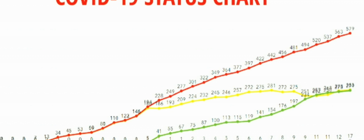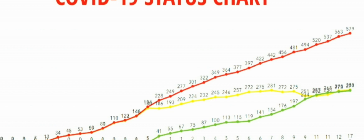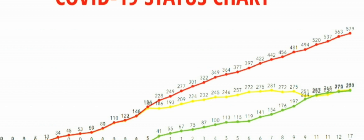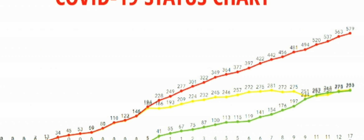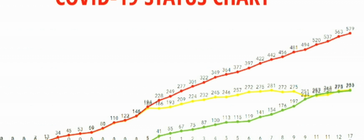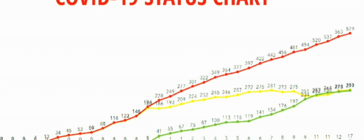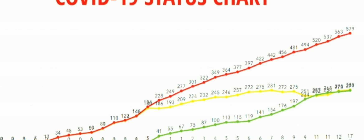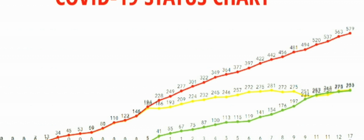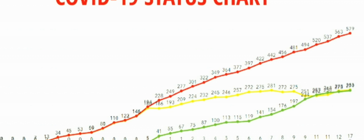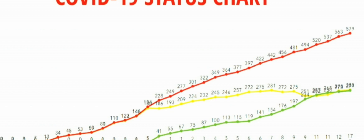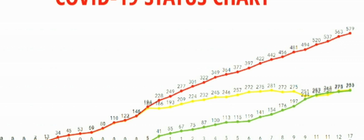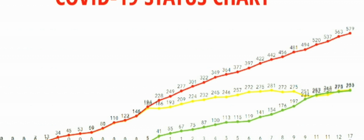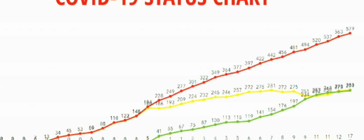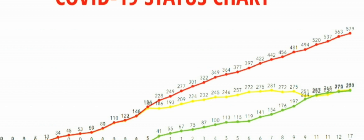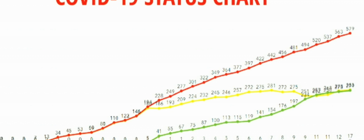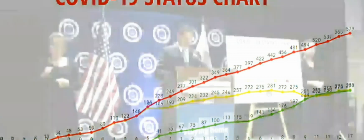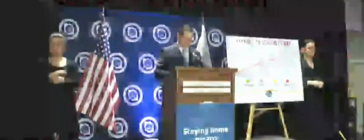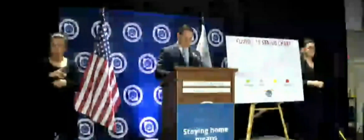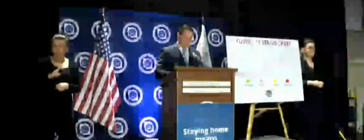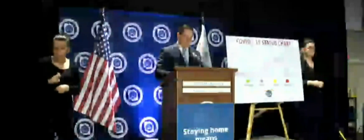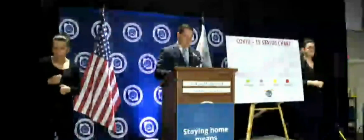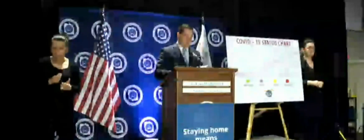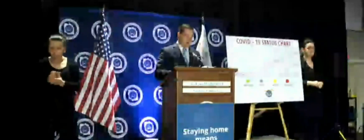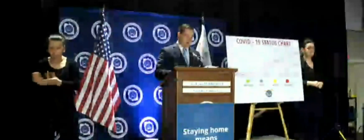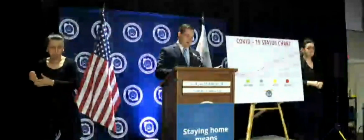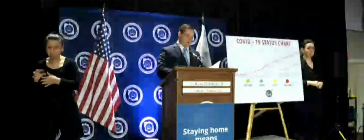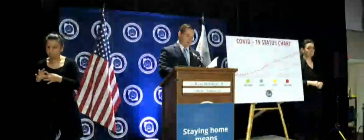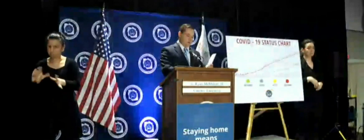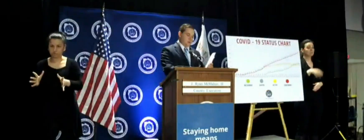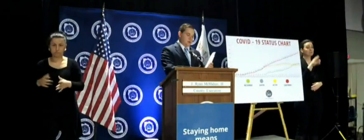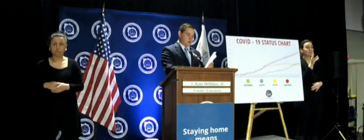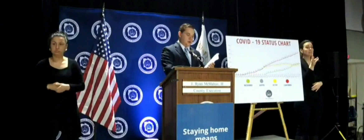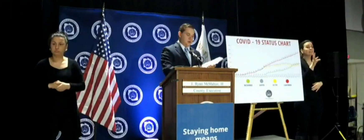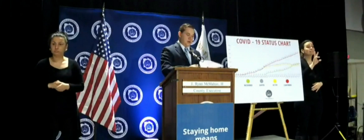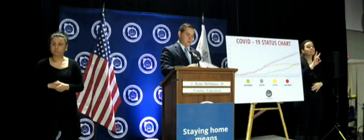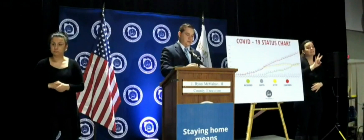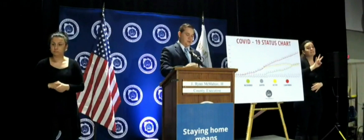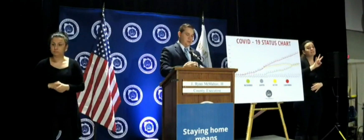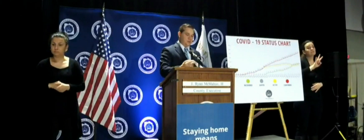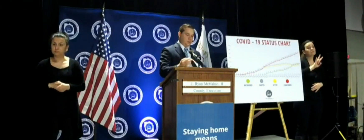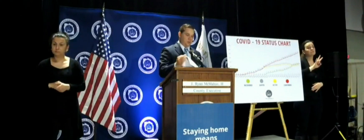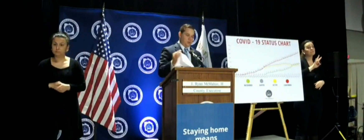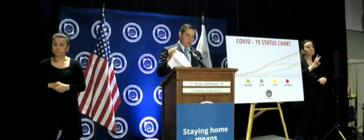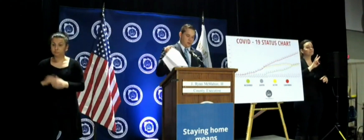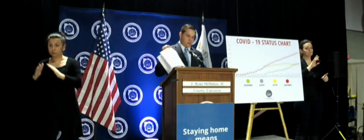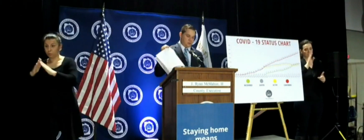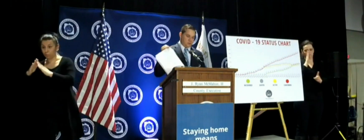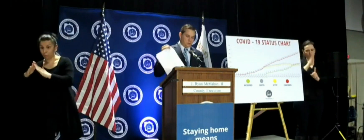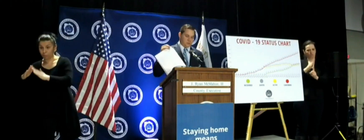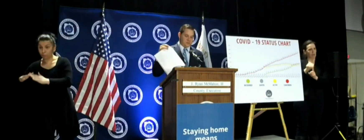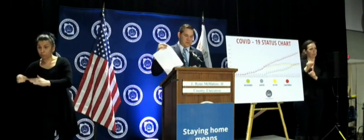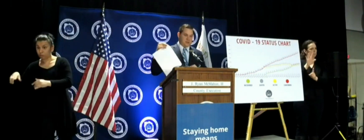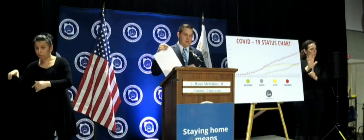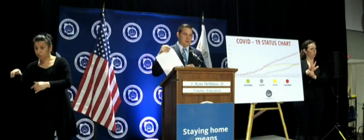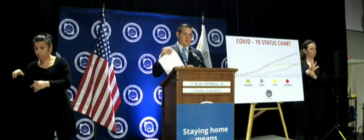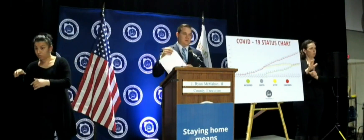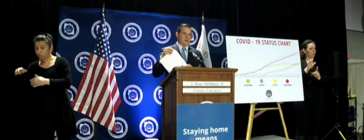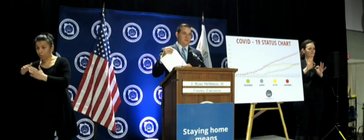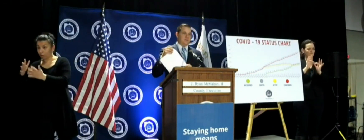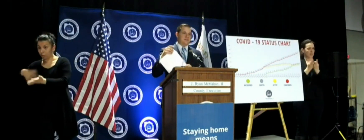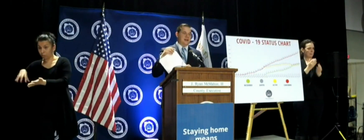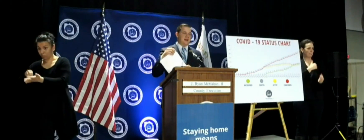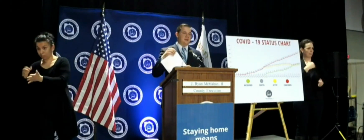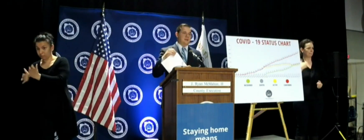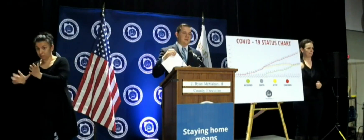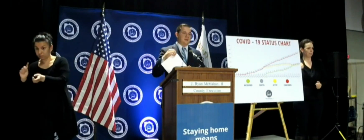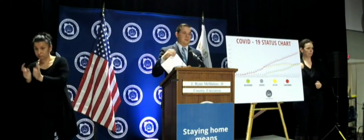67 individuals in our positive caseload are now household contacts. Again, this is something we've seen. For